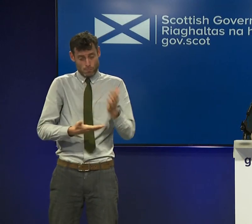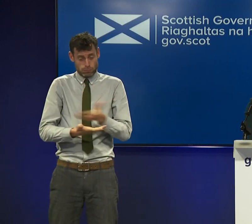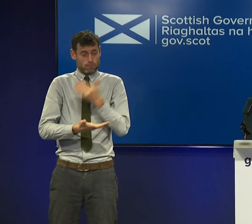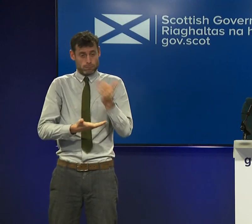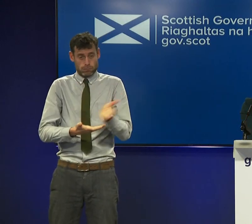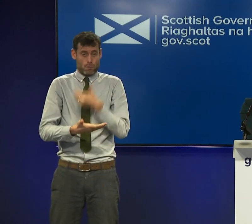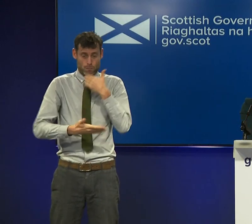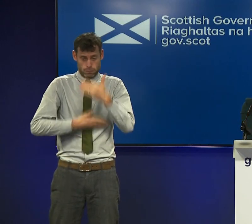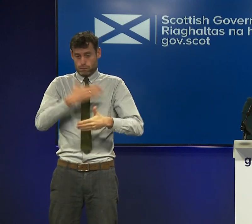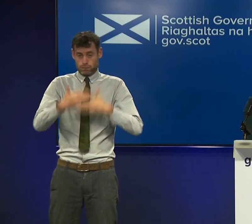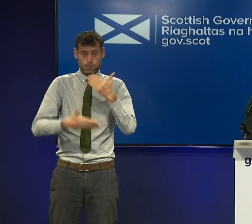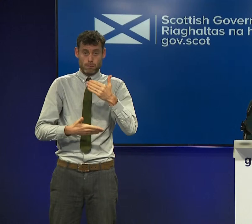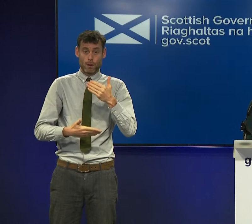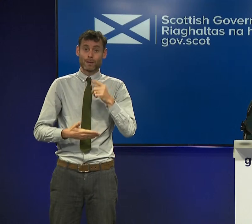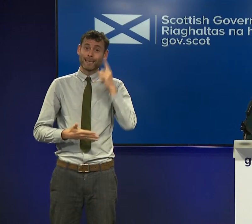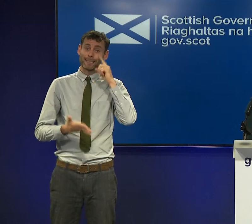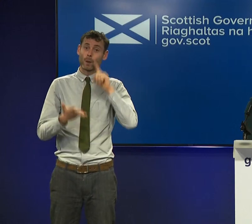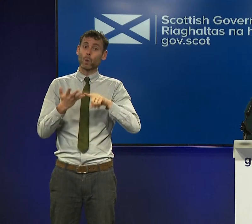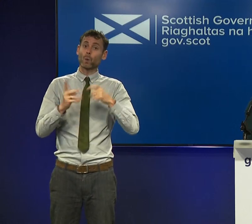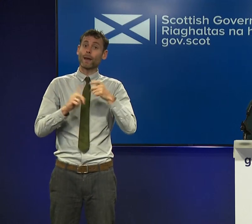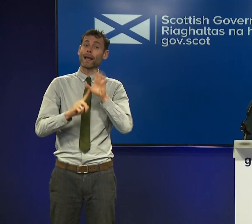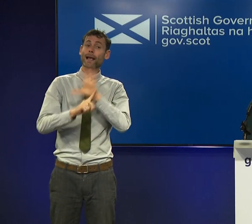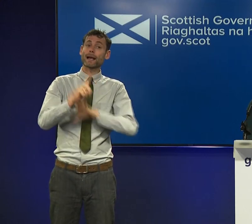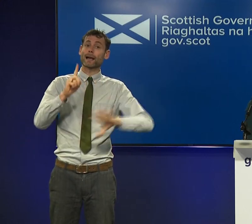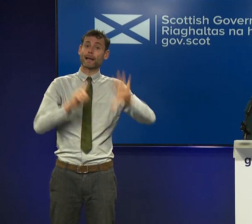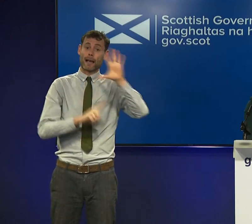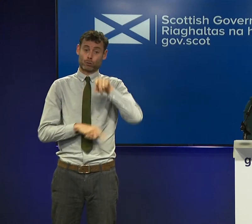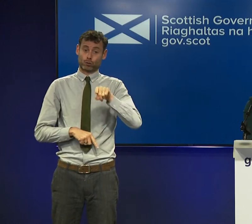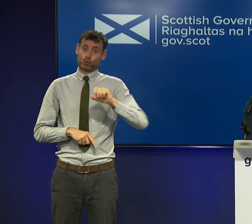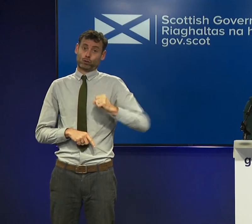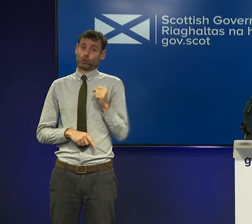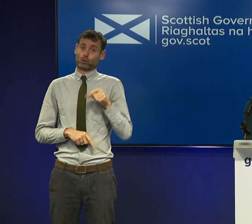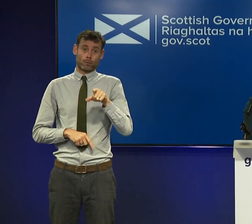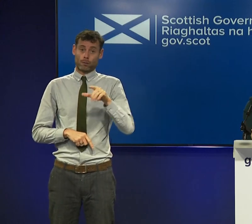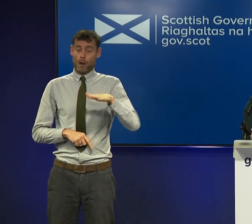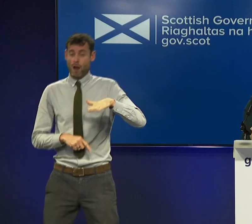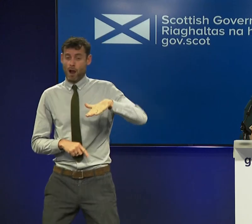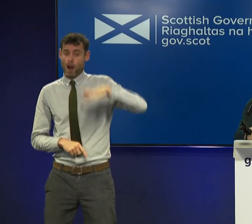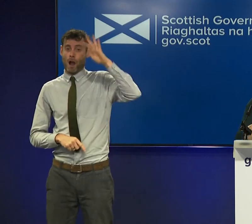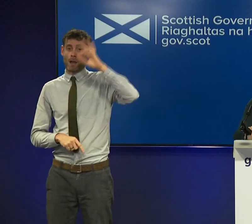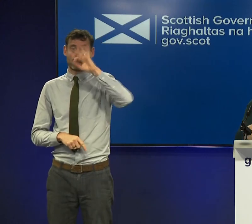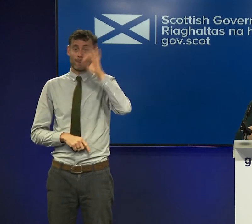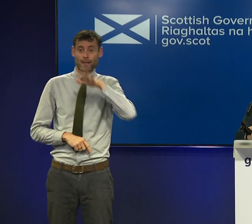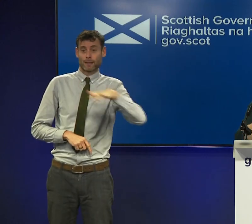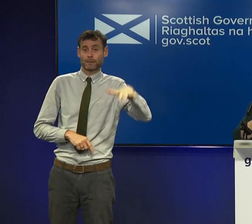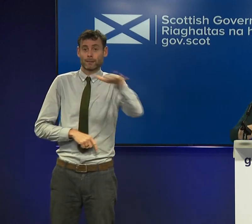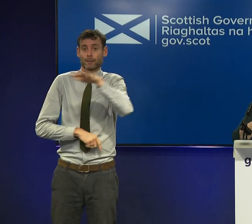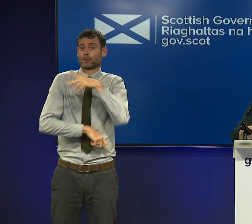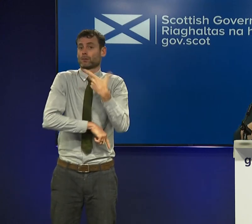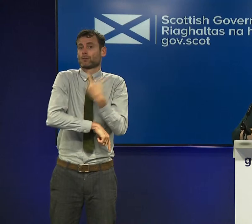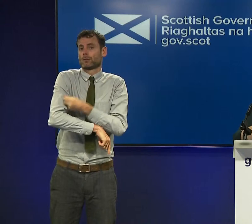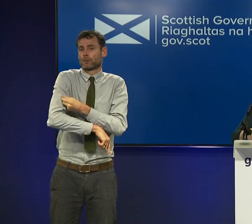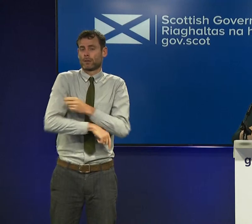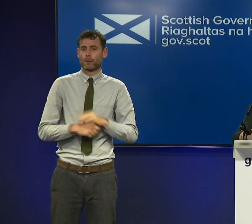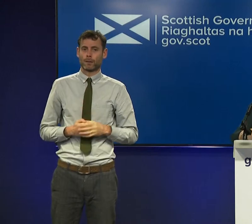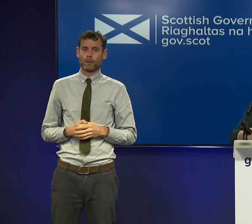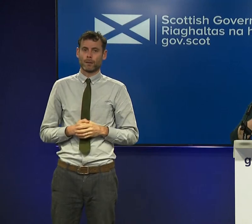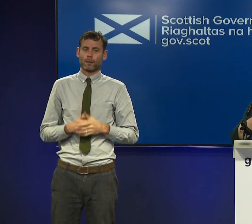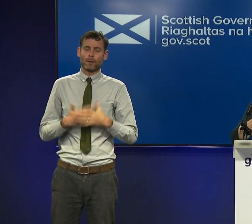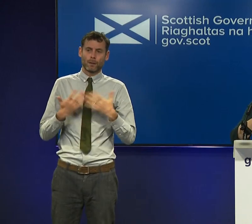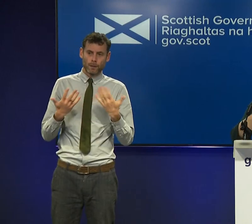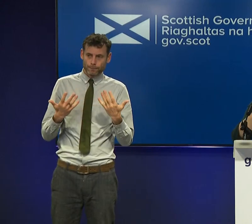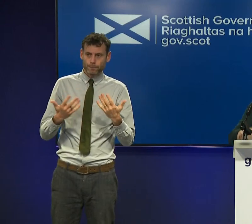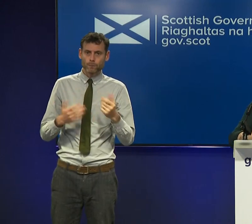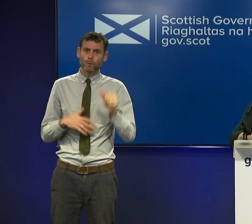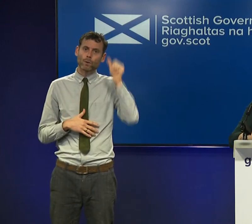programme. We're the most vaccinated part of the UK. We're already trying to step that up. So not everybody is going to get vaccinated